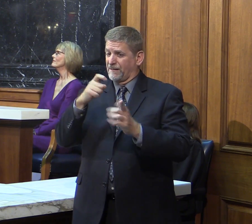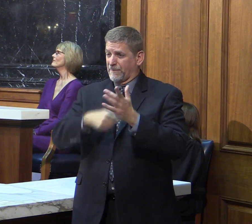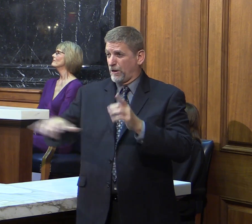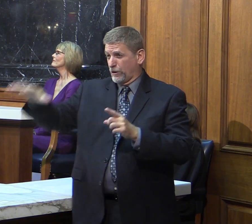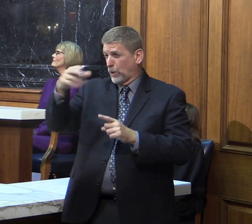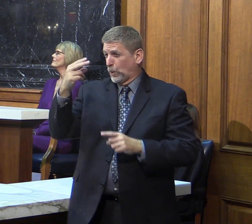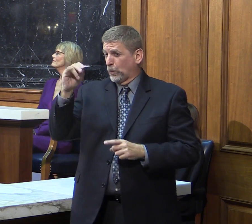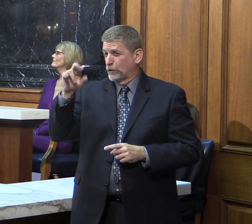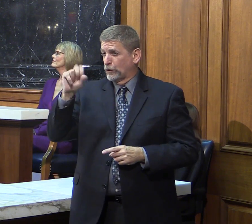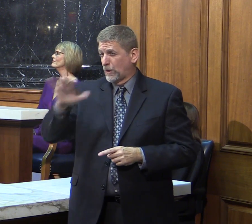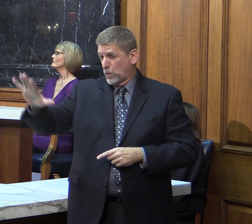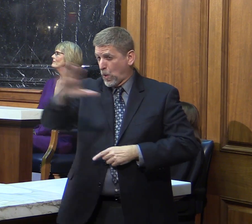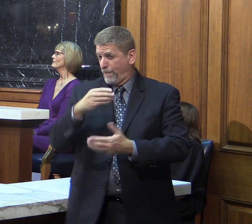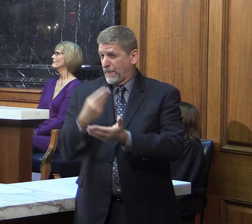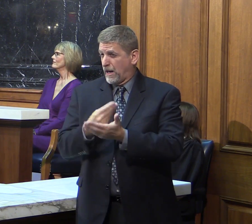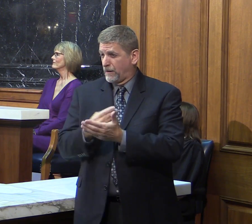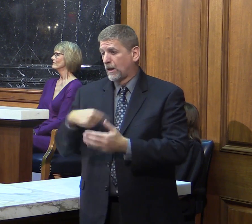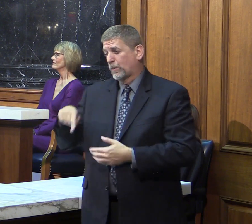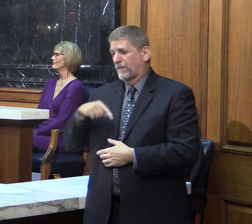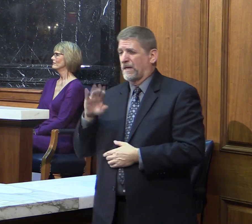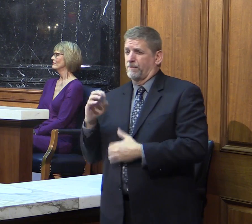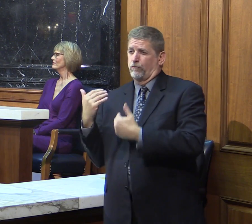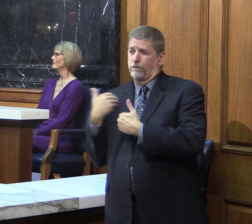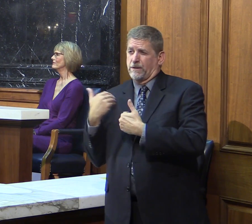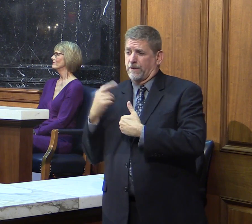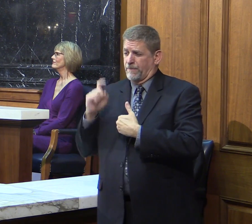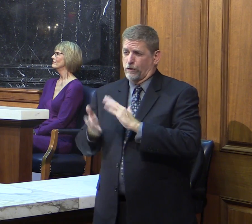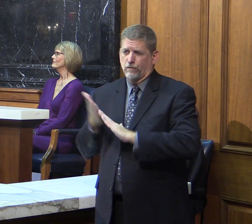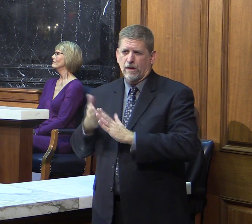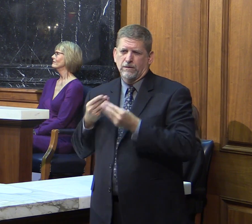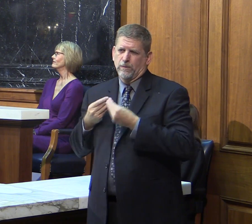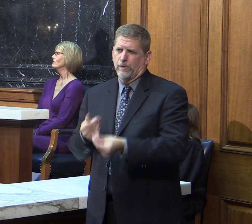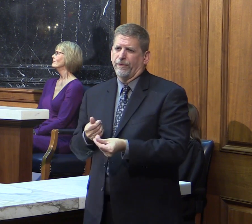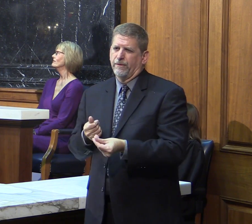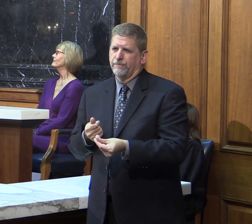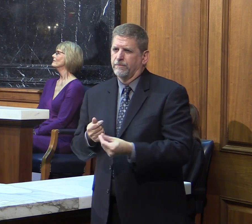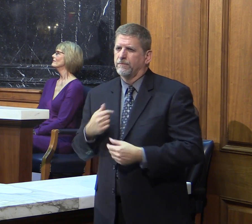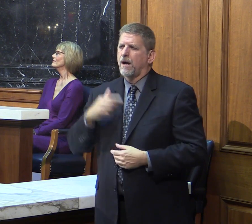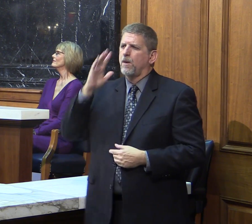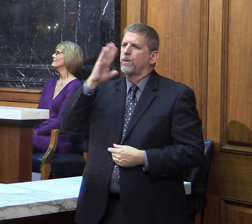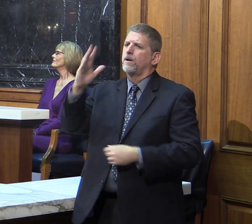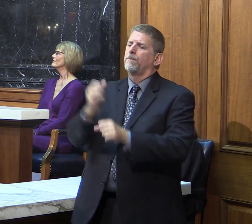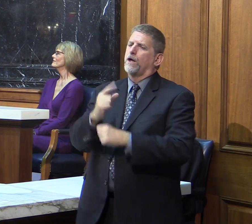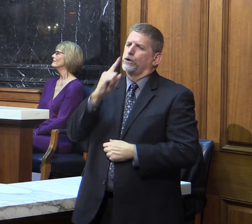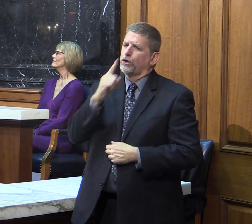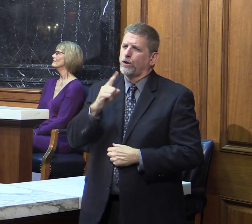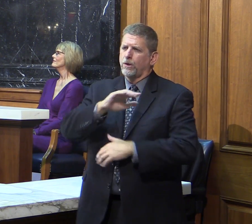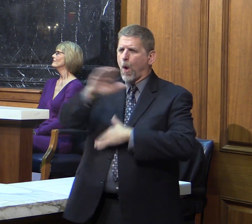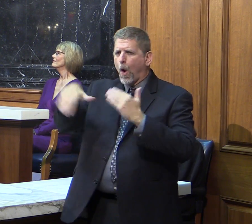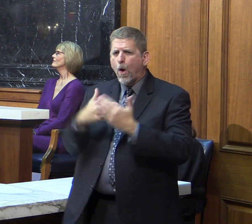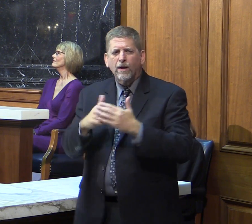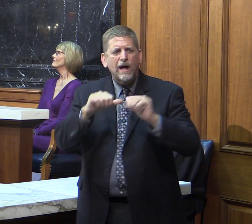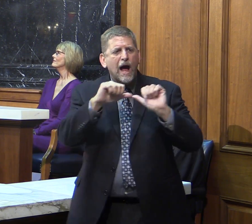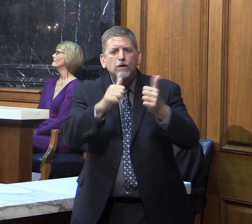used responsibly and efficiently. I'm going to insist that all of our agency heads be accountable